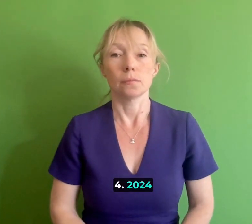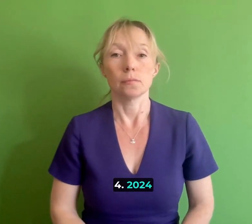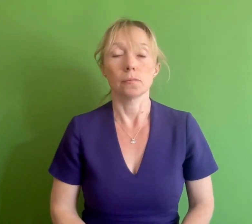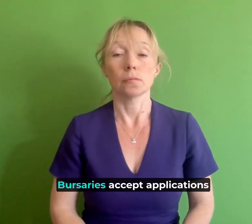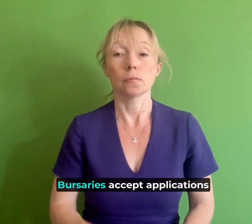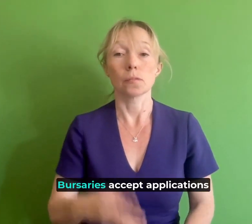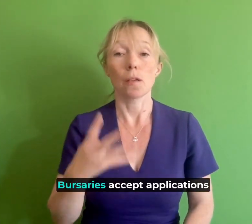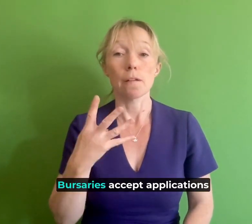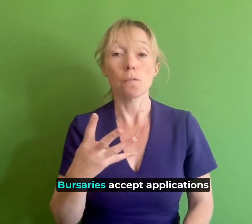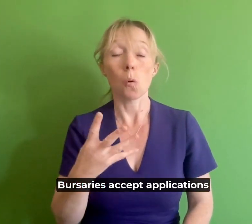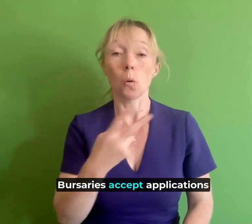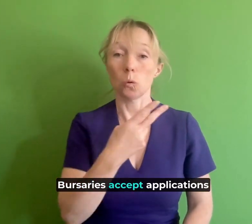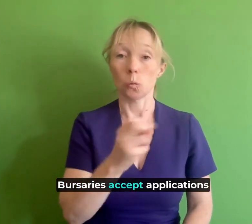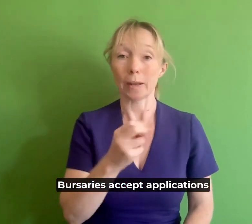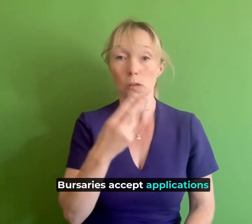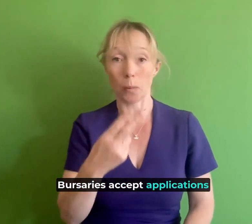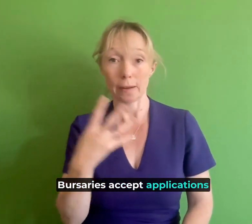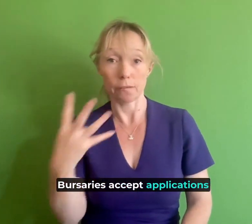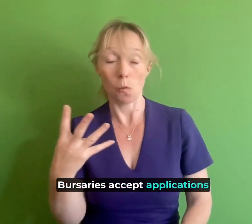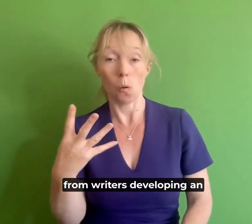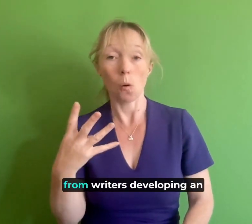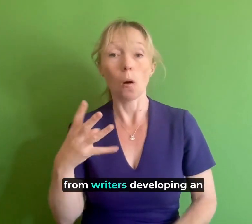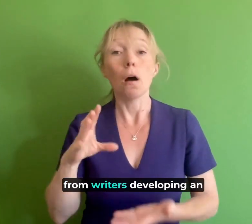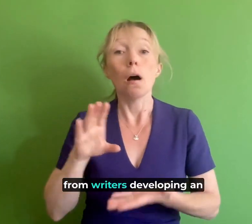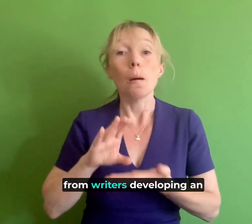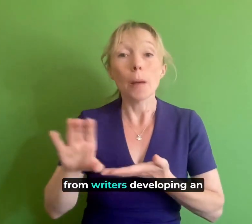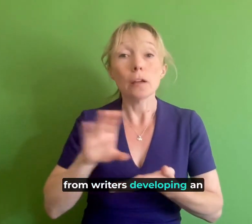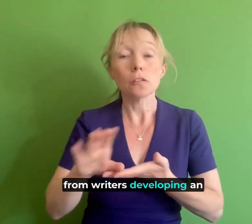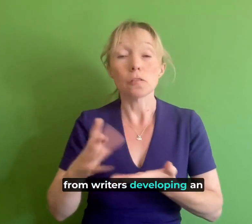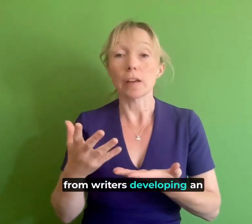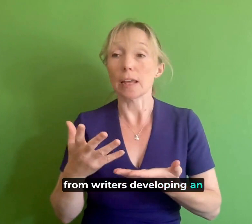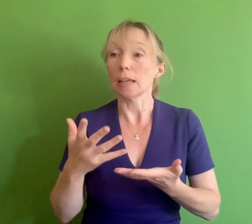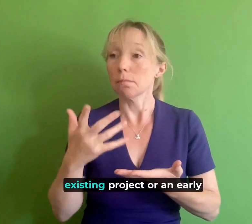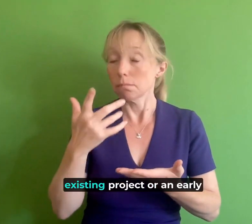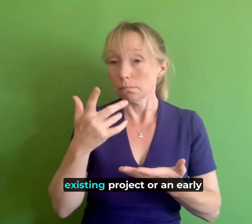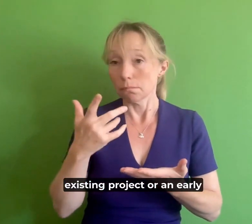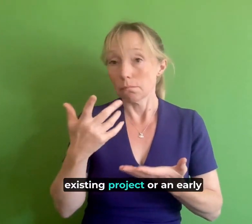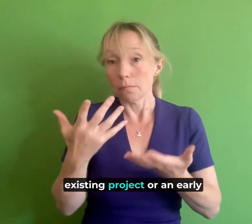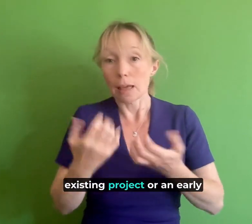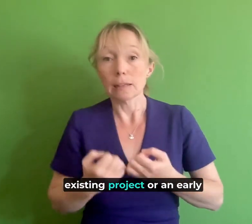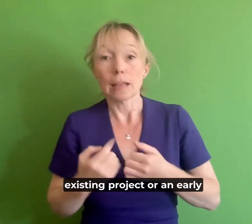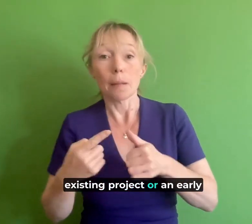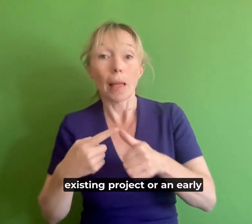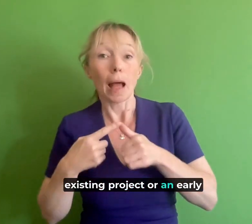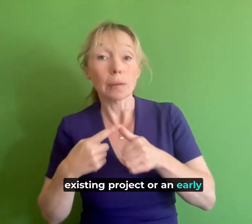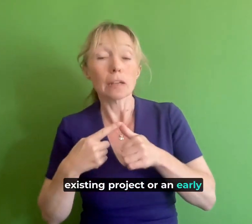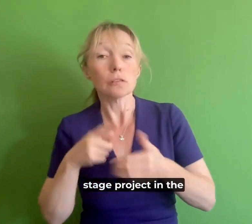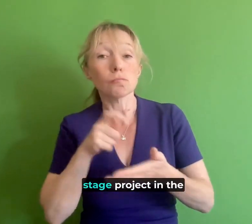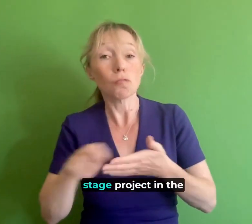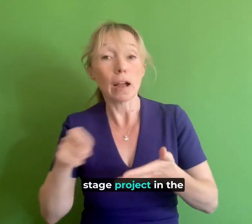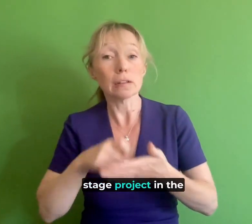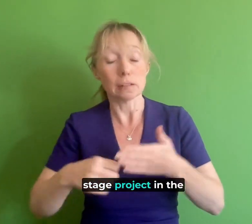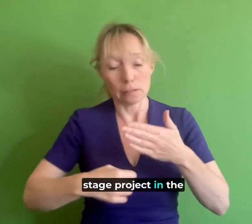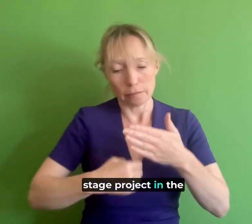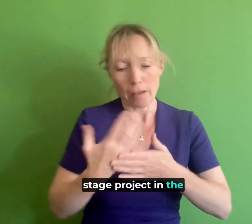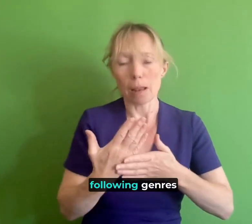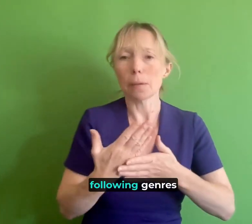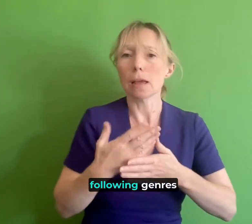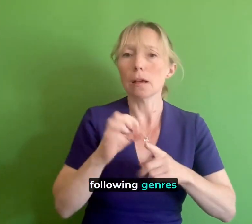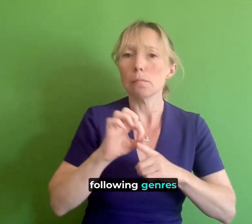2024 bursaries accept applications from writers developing an existing project or an early stage project in the following